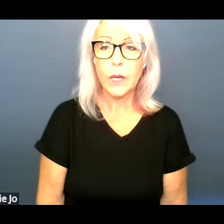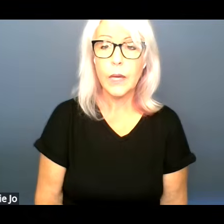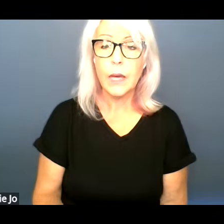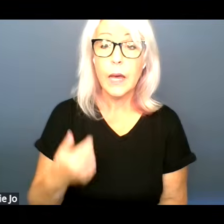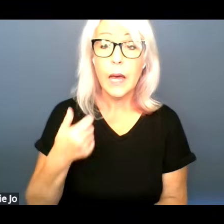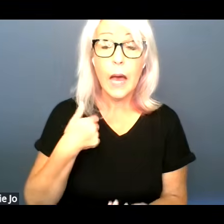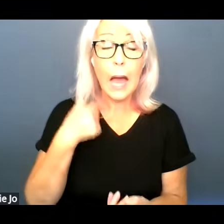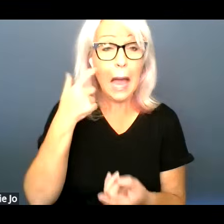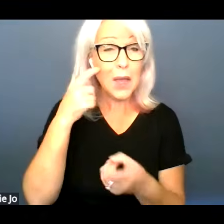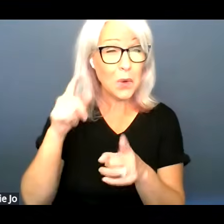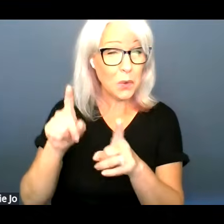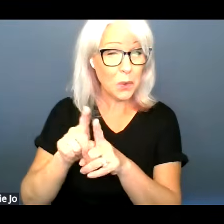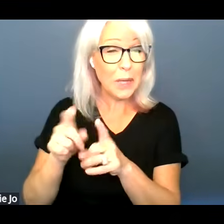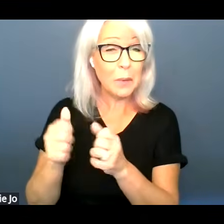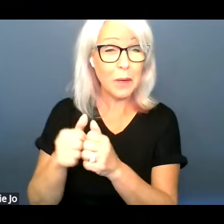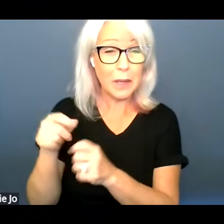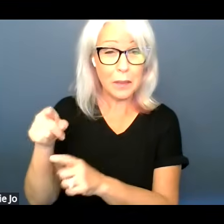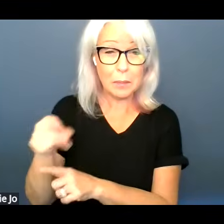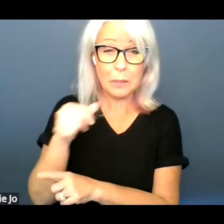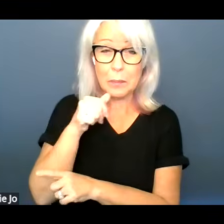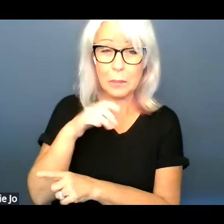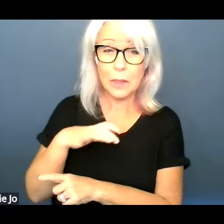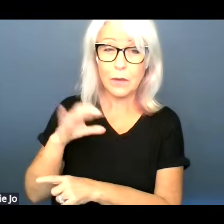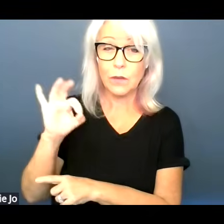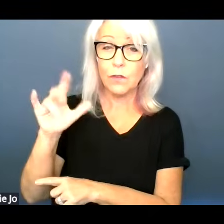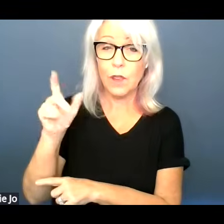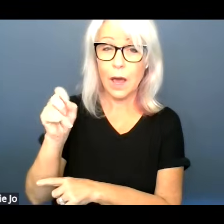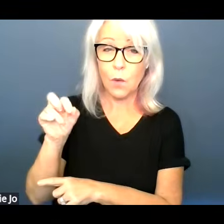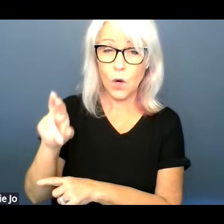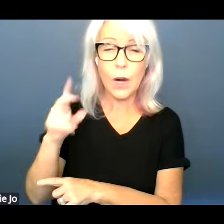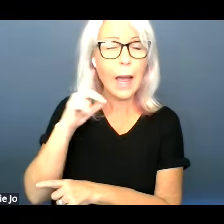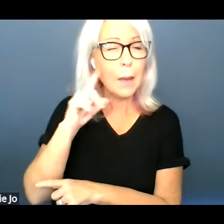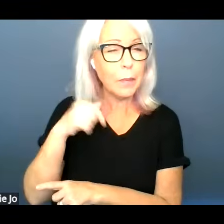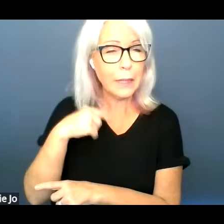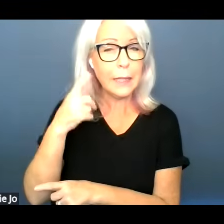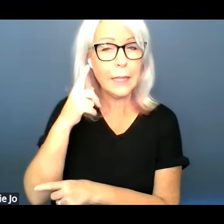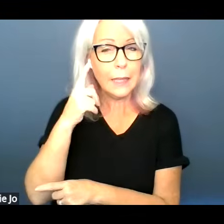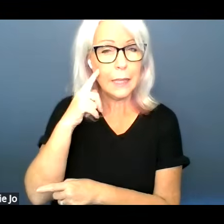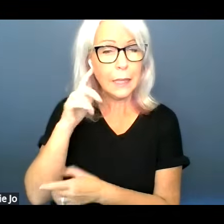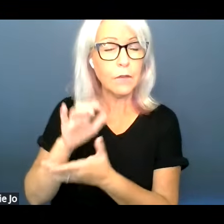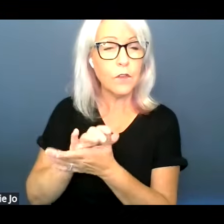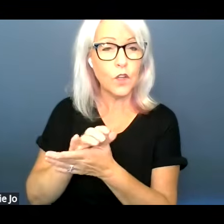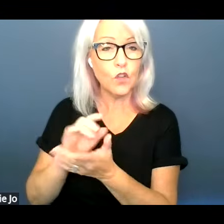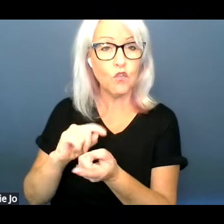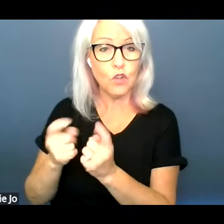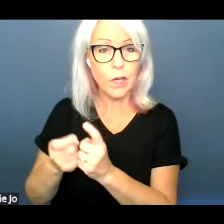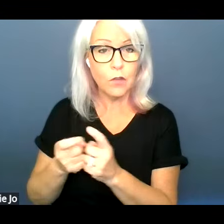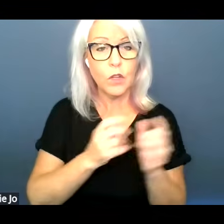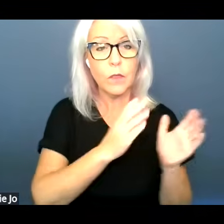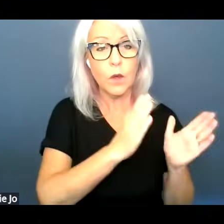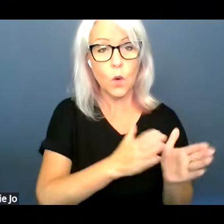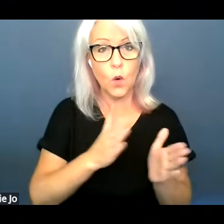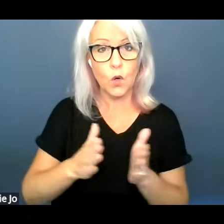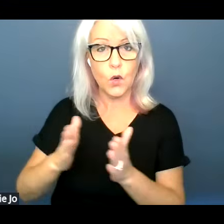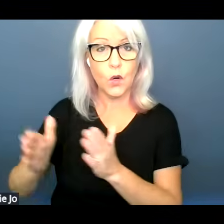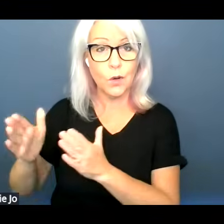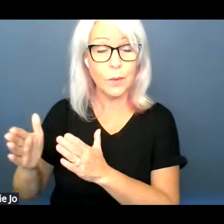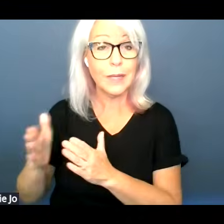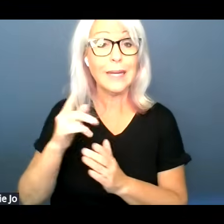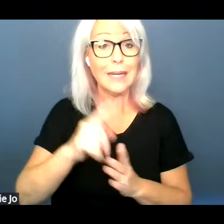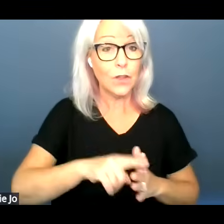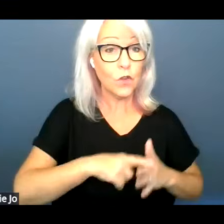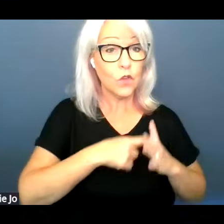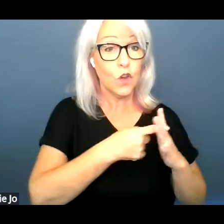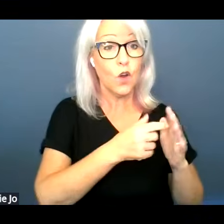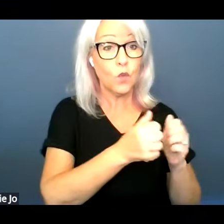on here is that the changing the order of these, where it starts out with expanding, to me, gives people a very